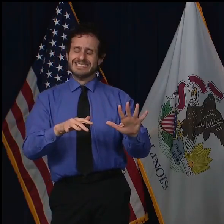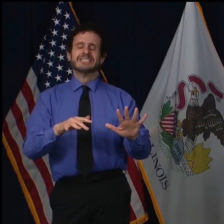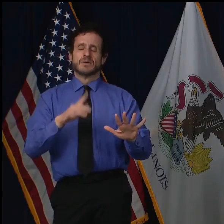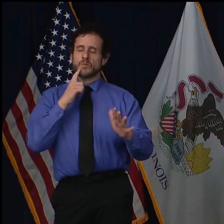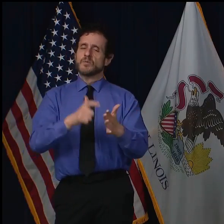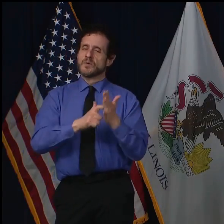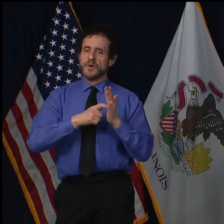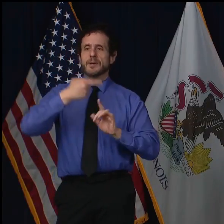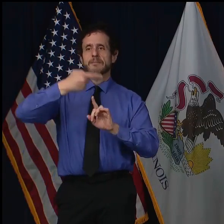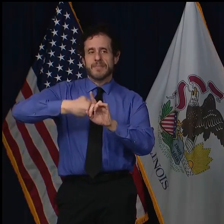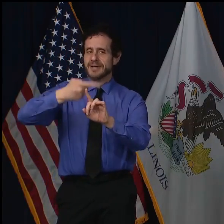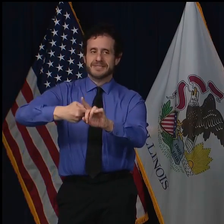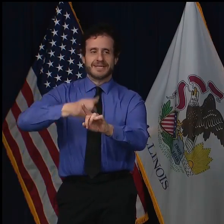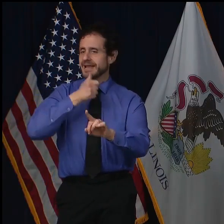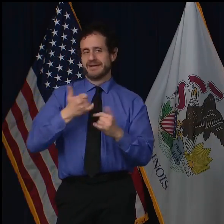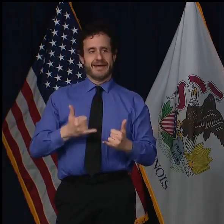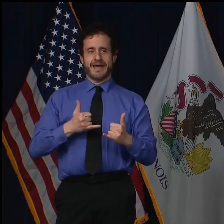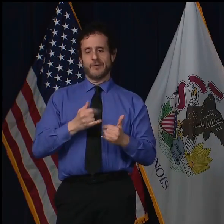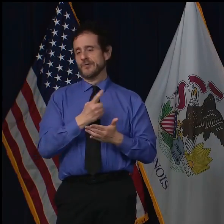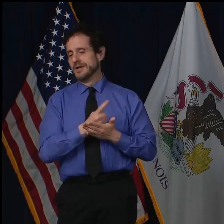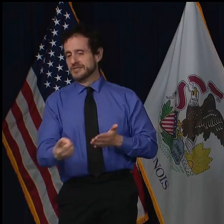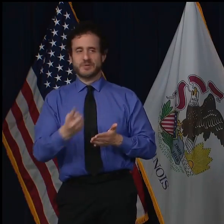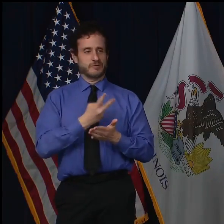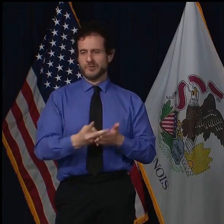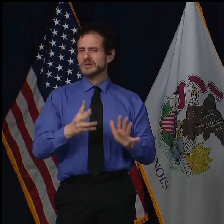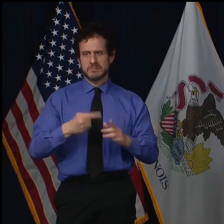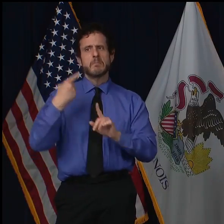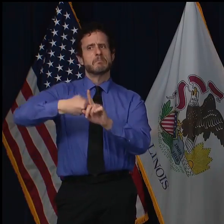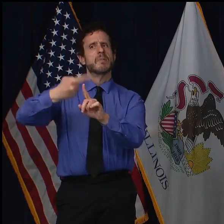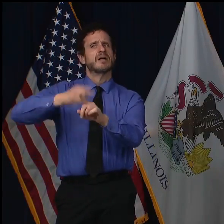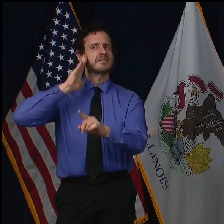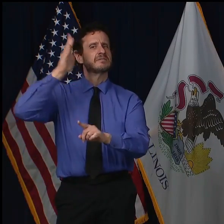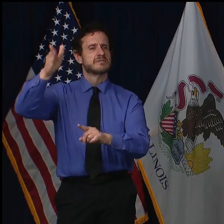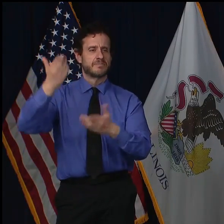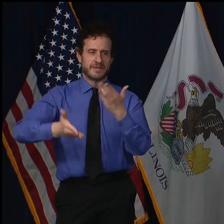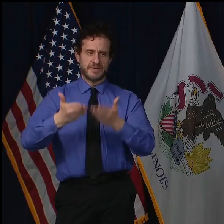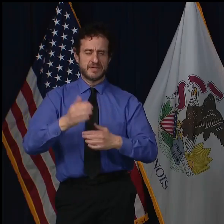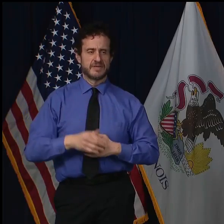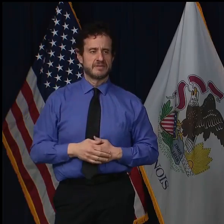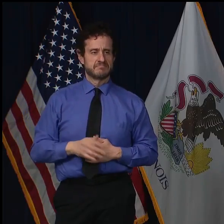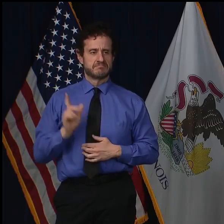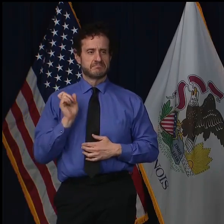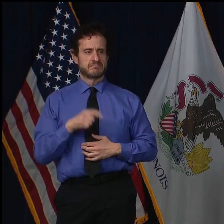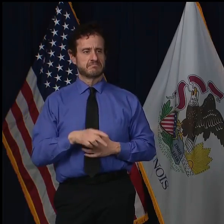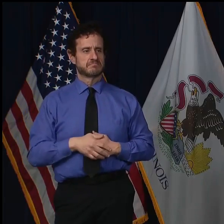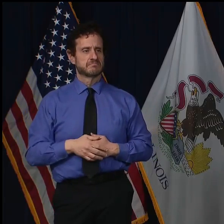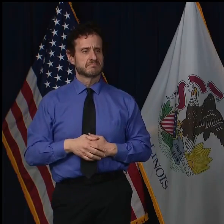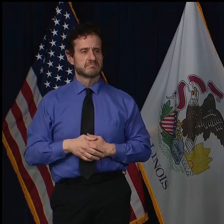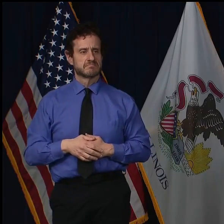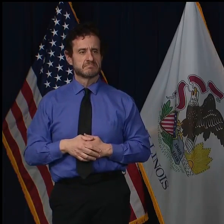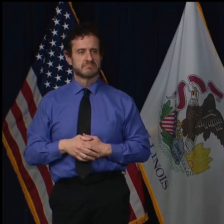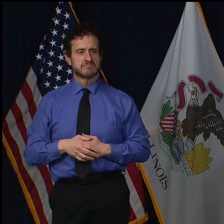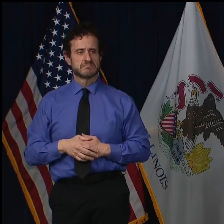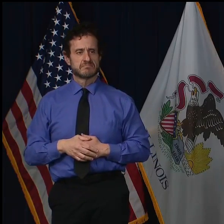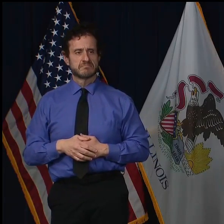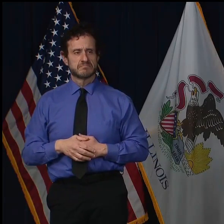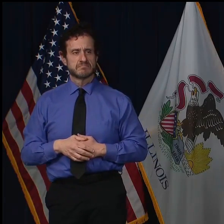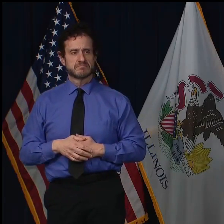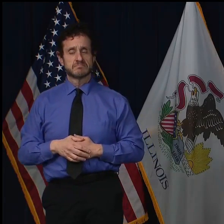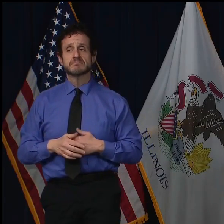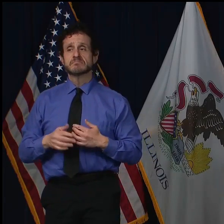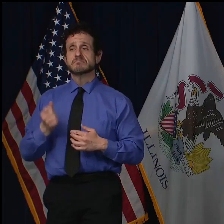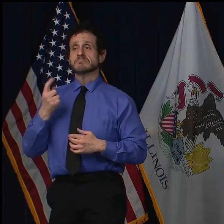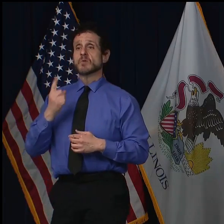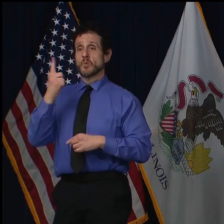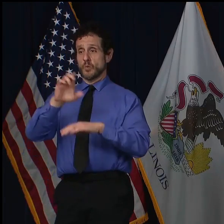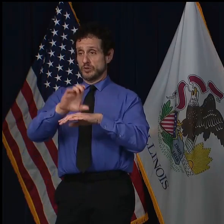months and not in the immediate next phase. Craig Wall and Eric Hong, WLS, both want to know about the Northwest Bible